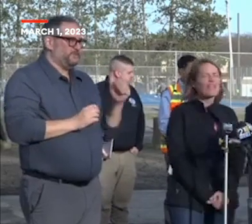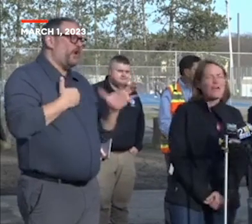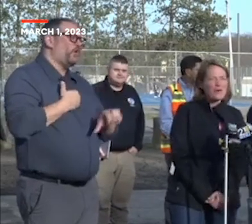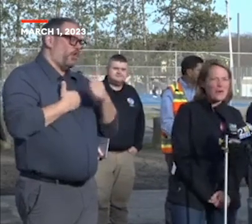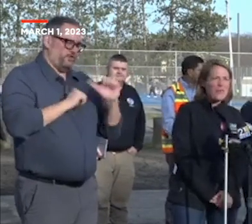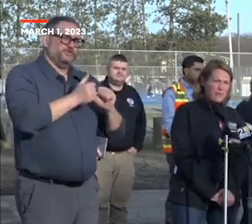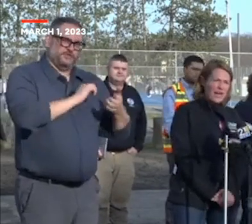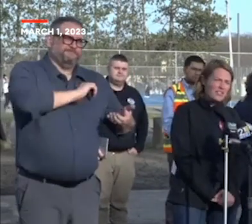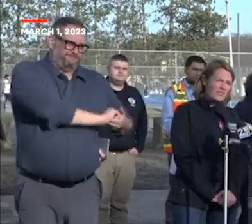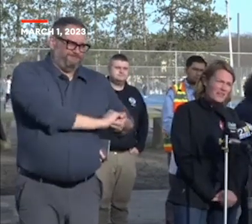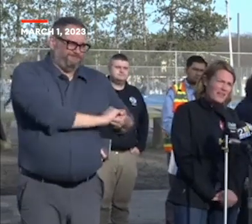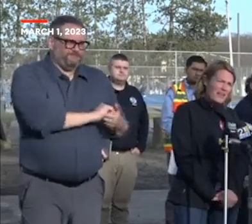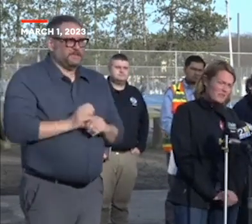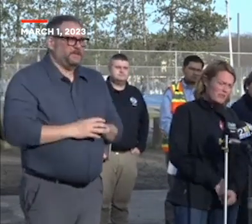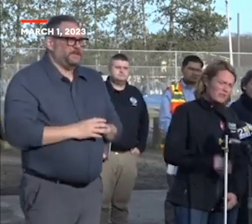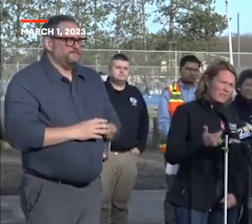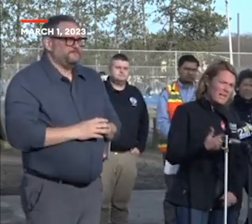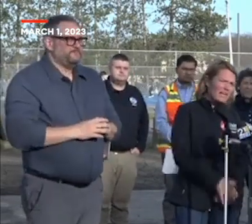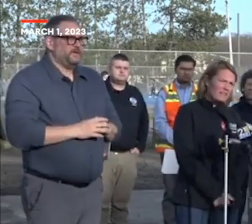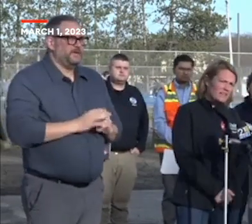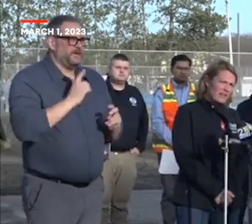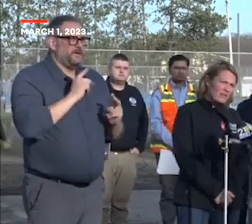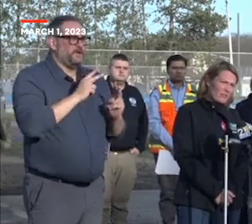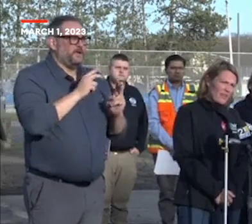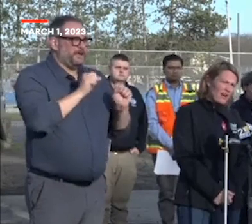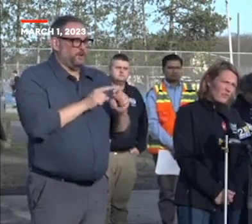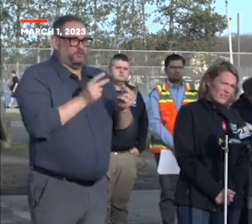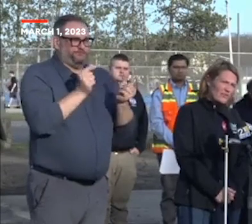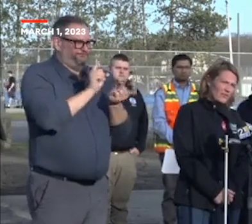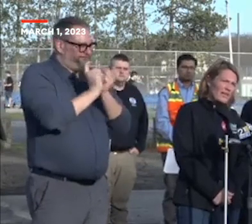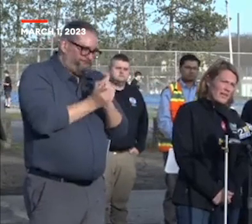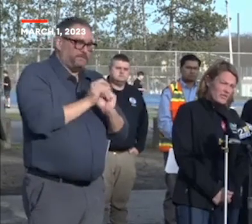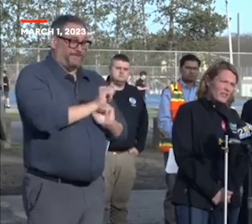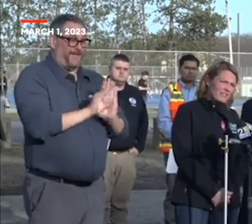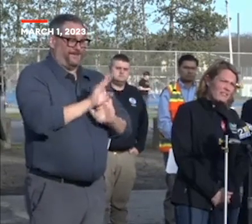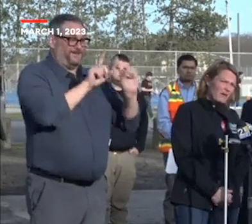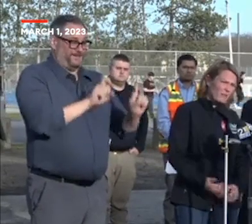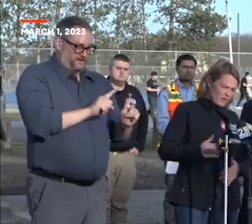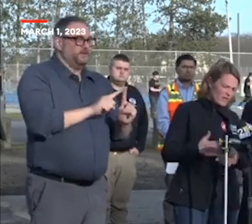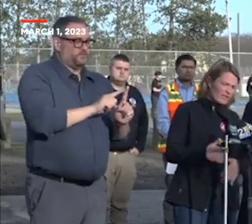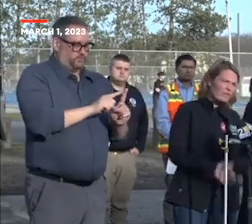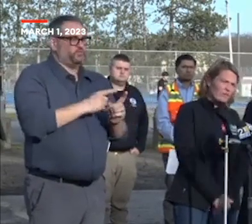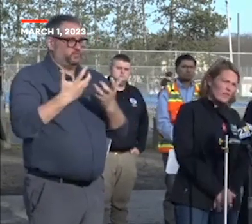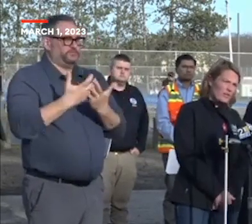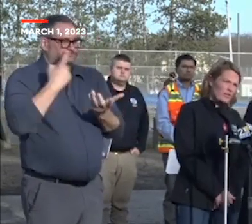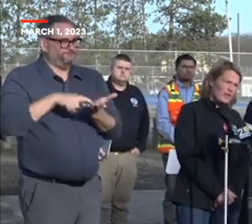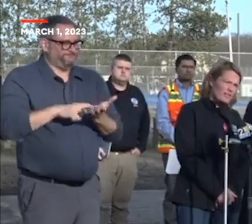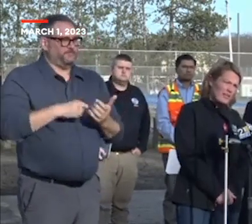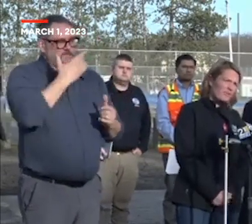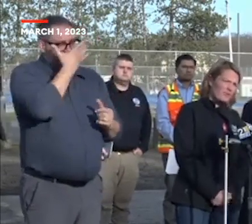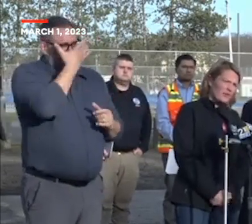ATSDR, well, they were actually very able to quickly pivot and develop that health standard. So there is now, we know what levels